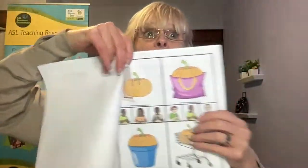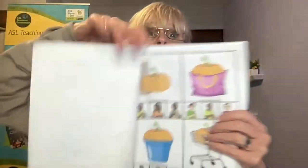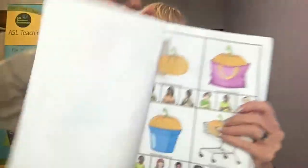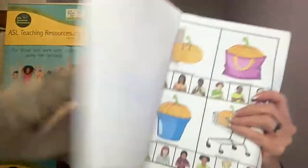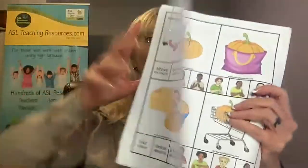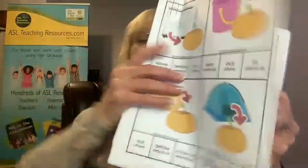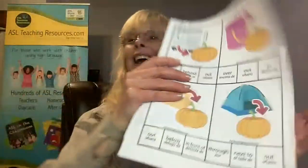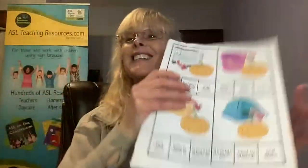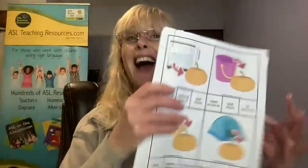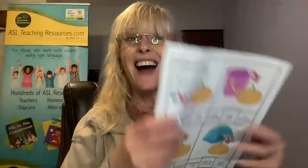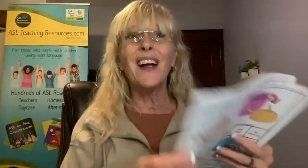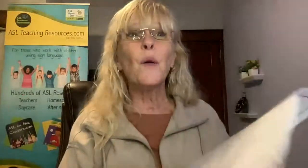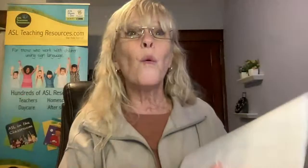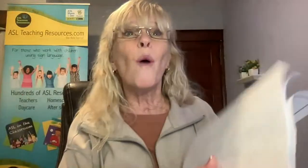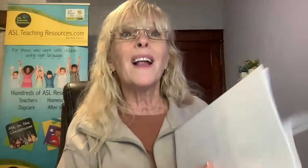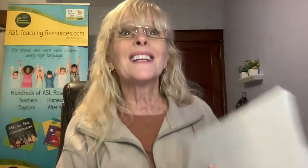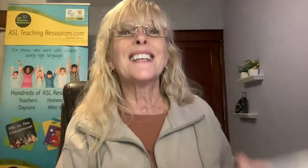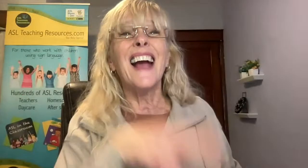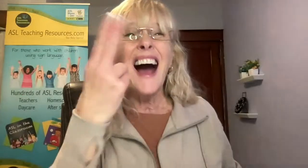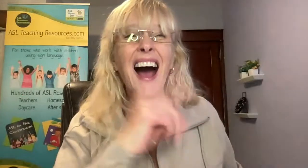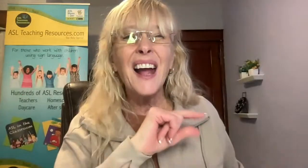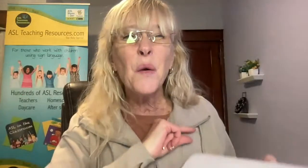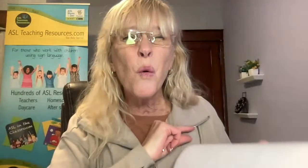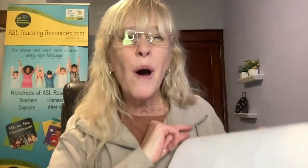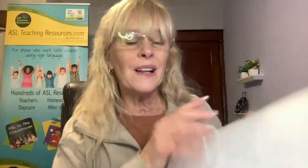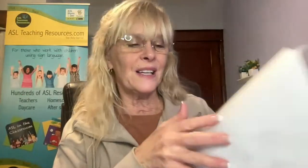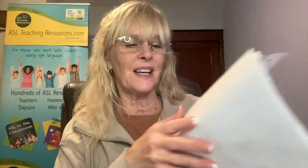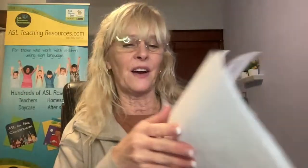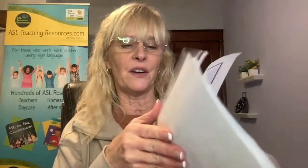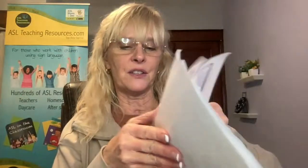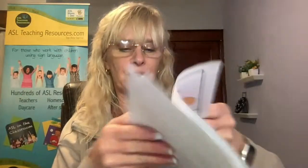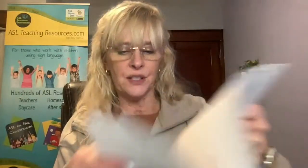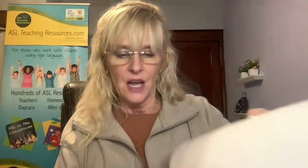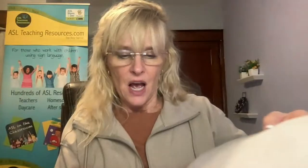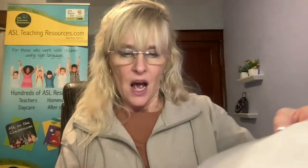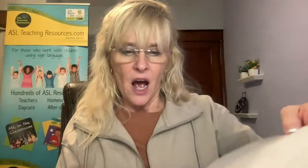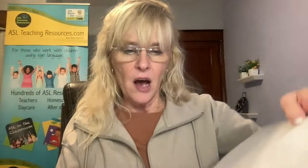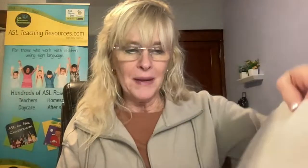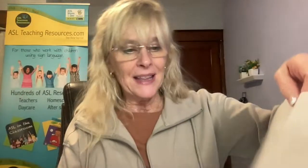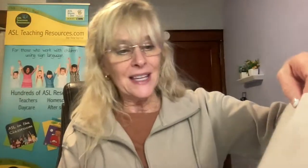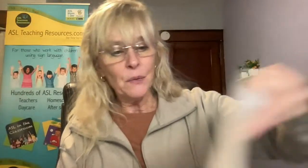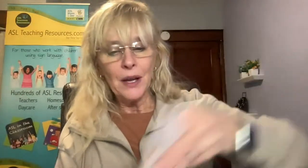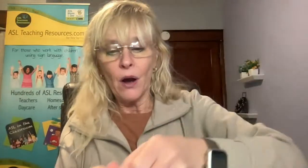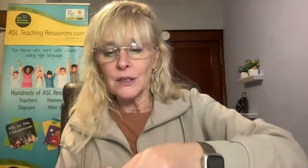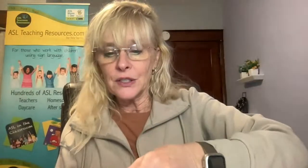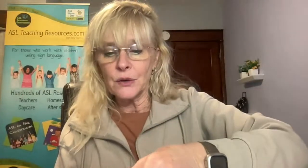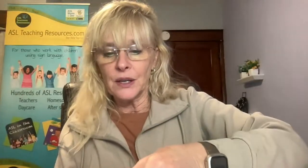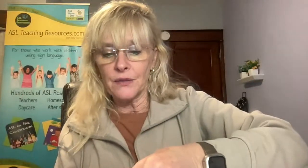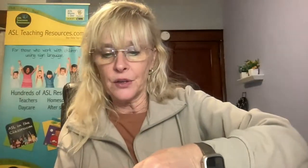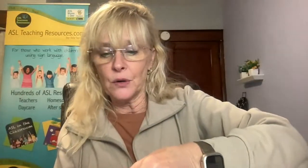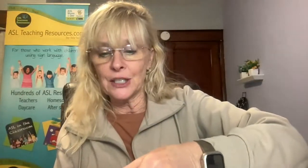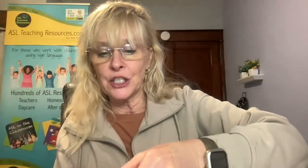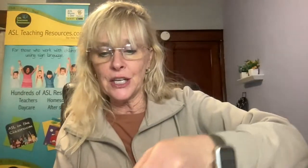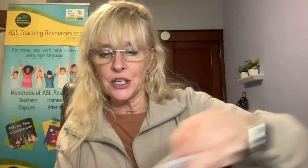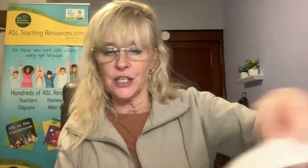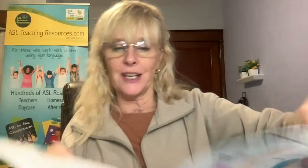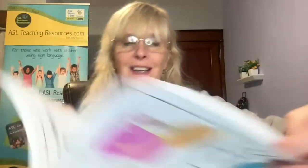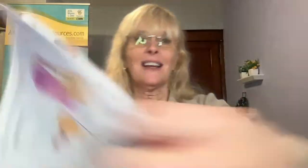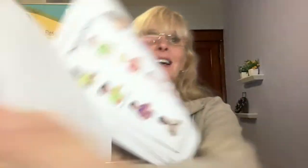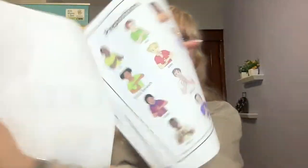as well as high quality characters. And then we also give you a cheat sheet.